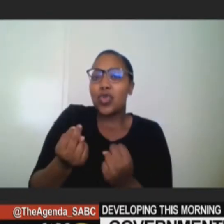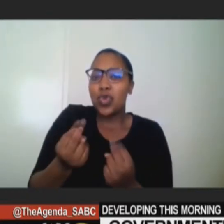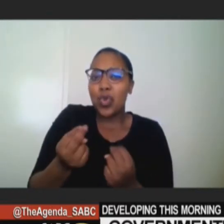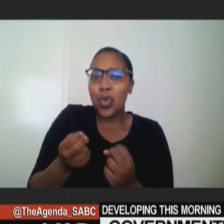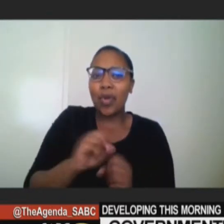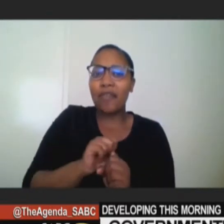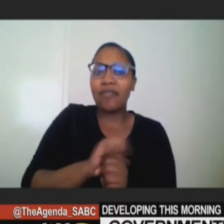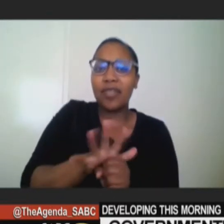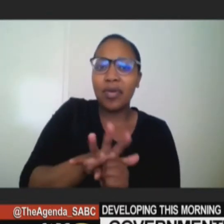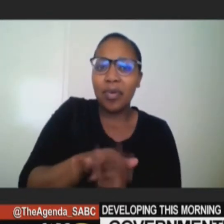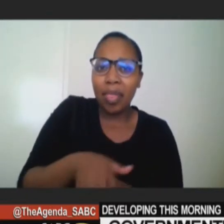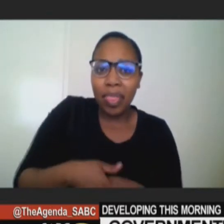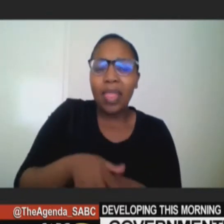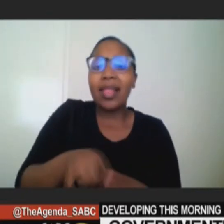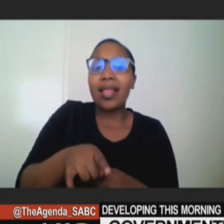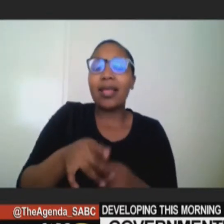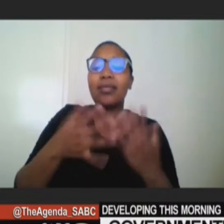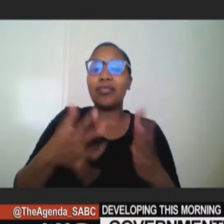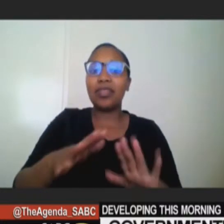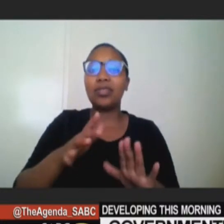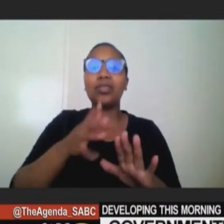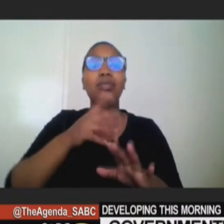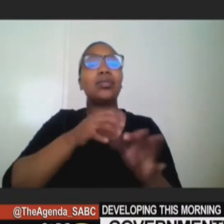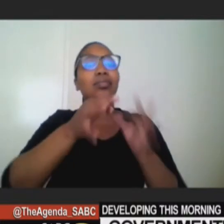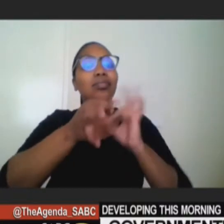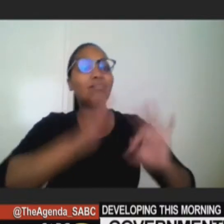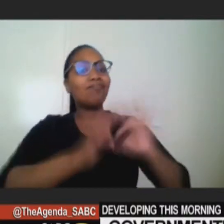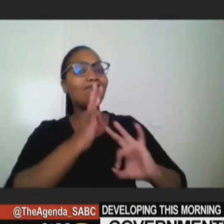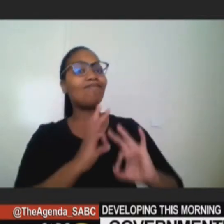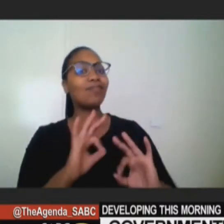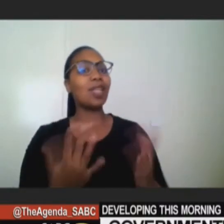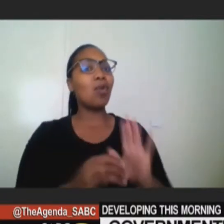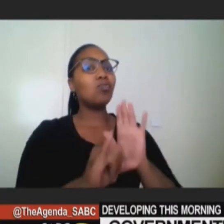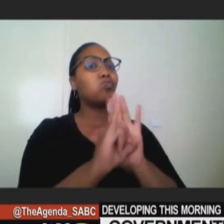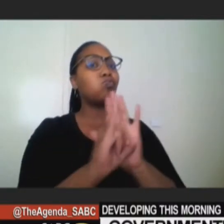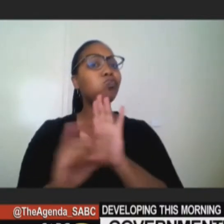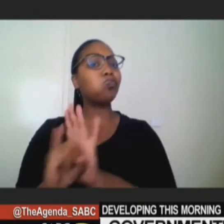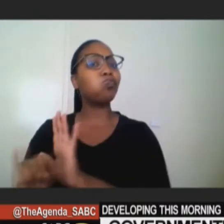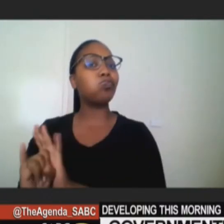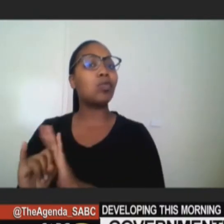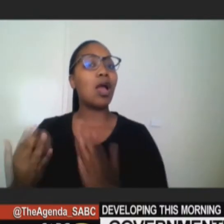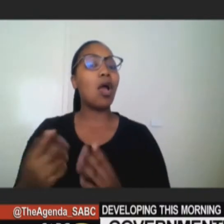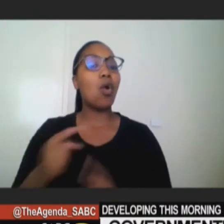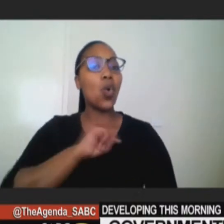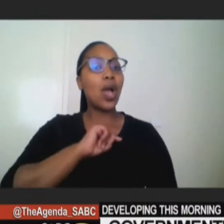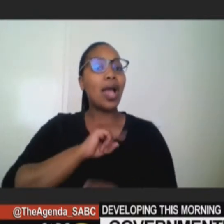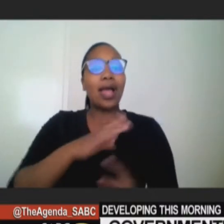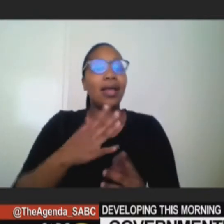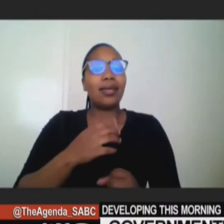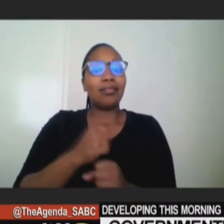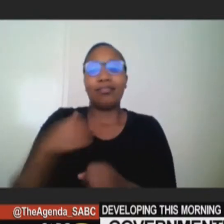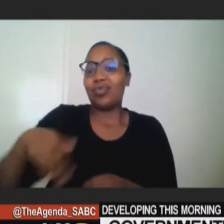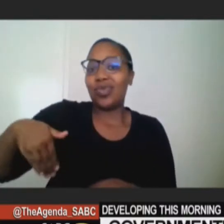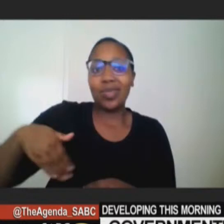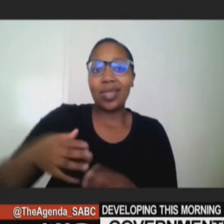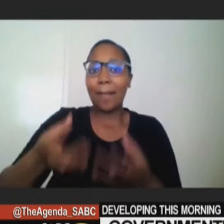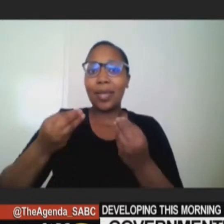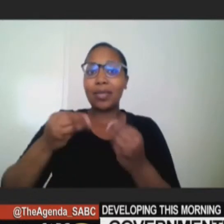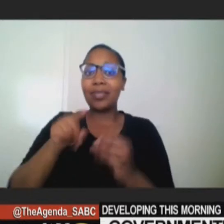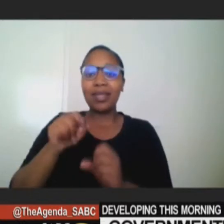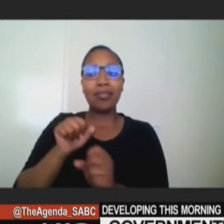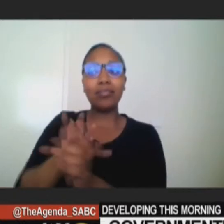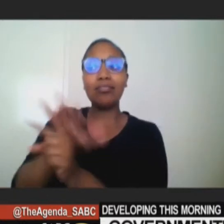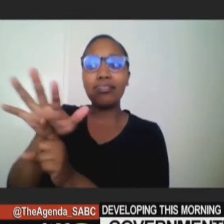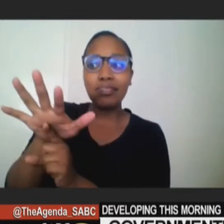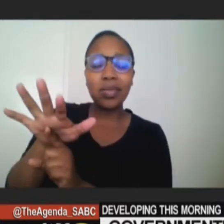of criticism that we have not determined how transmissible or severe this variant was and the